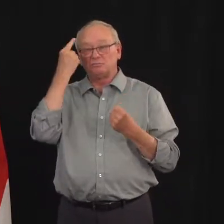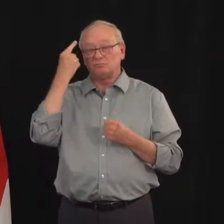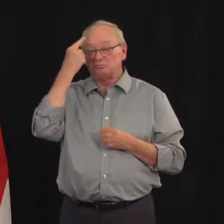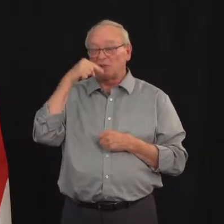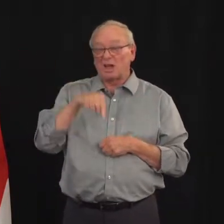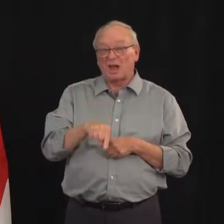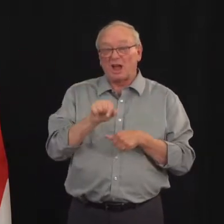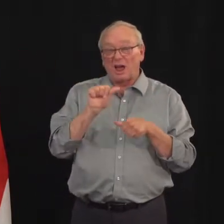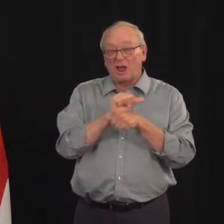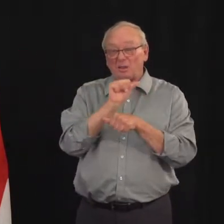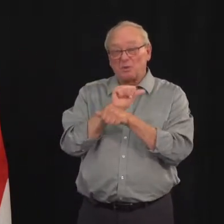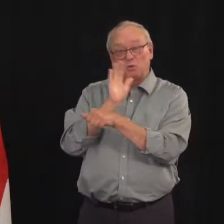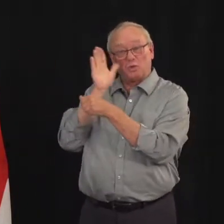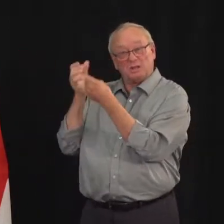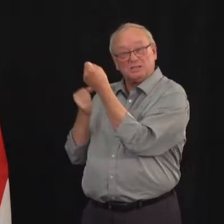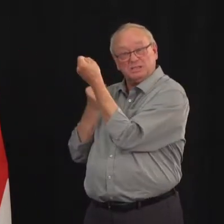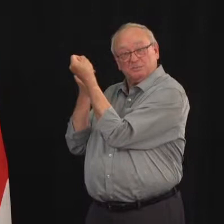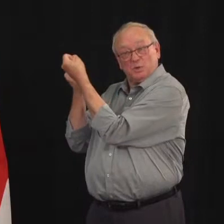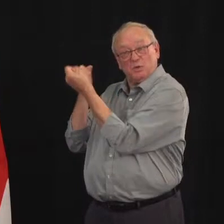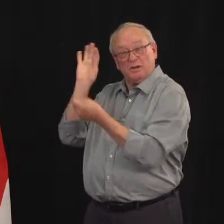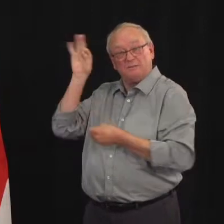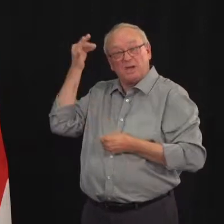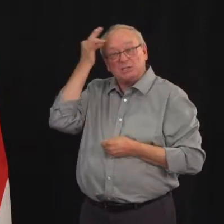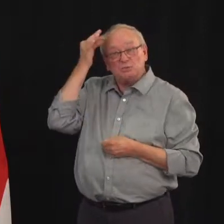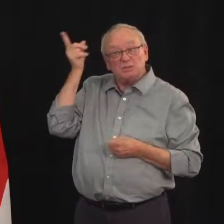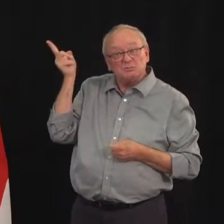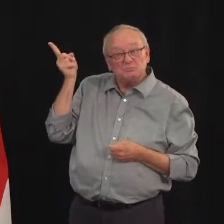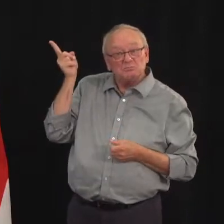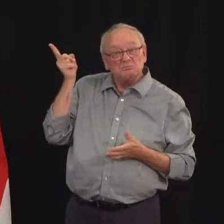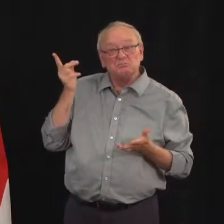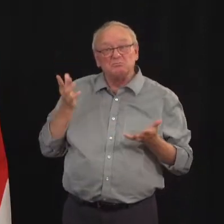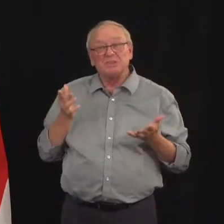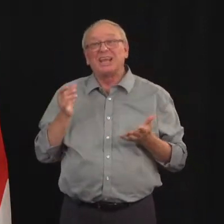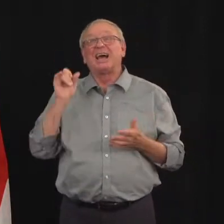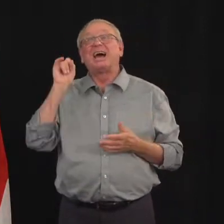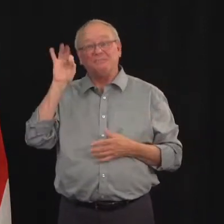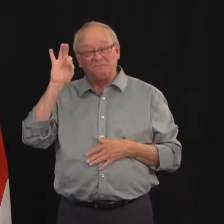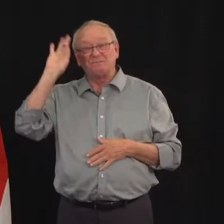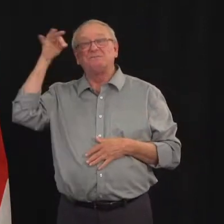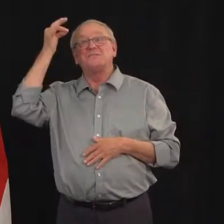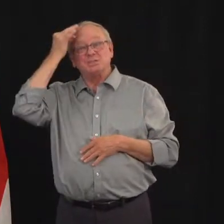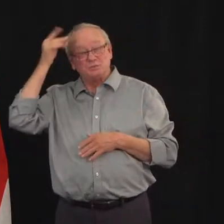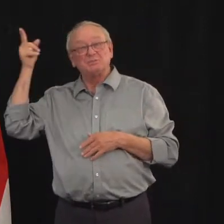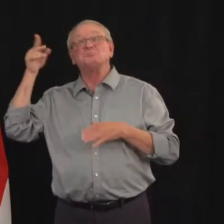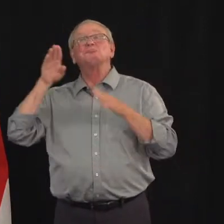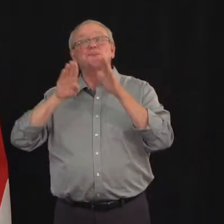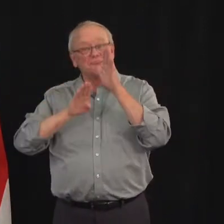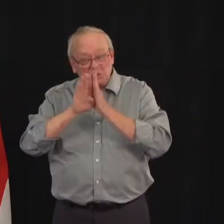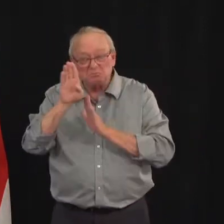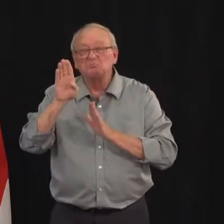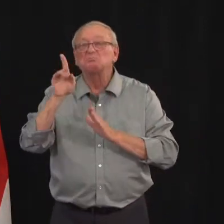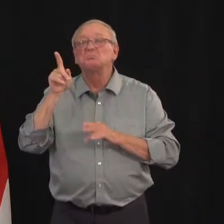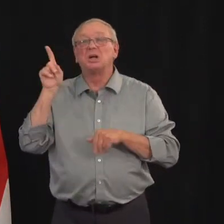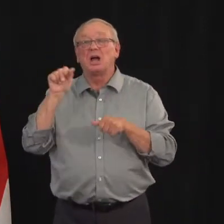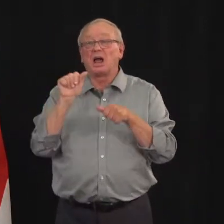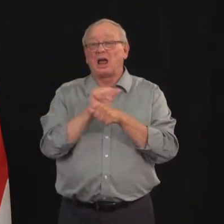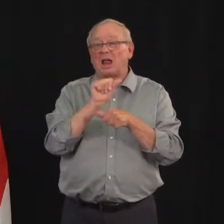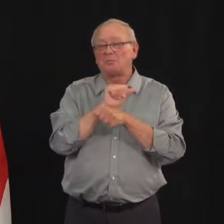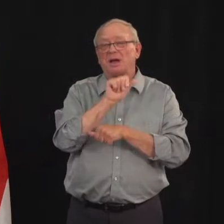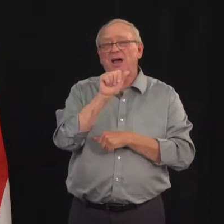when it launches, will the province still continue using AB Trace Together, or will you abandon that in favor of ensuring there's a